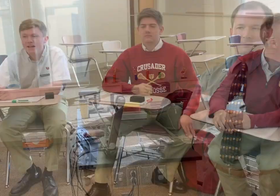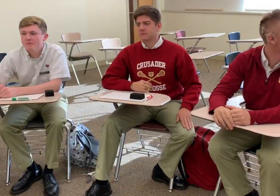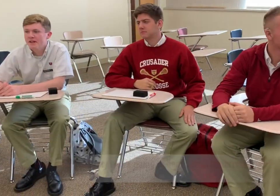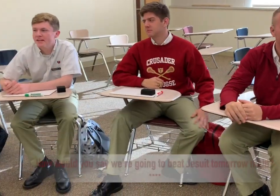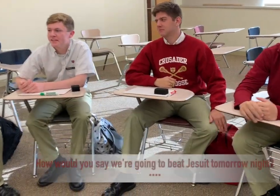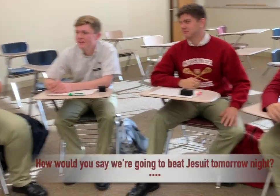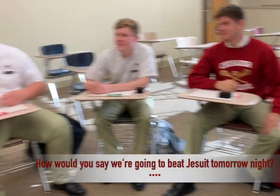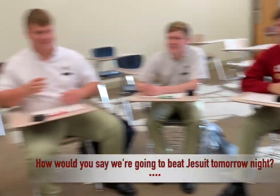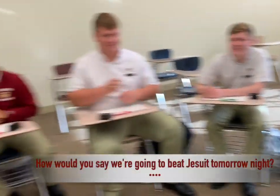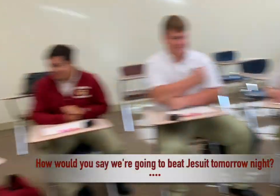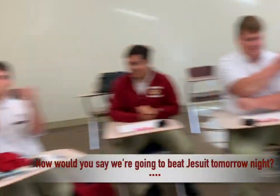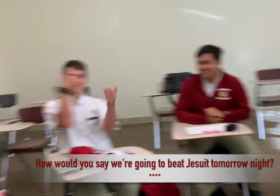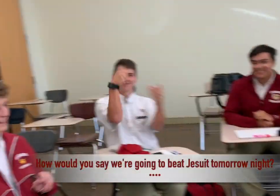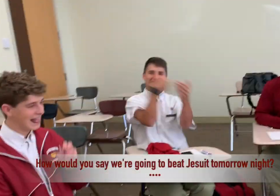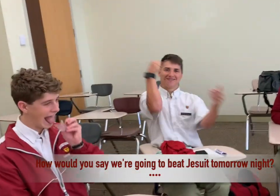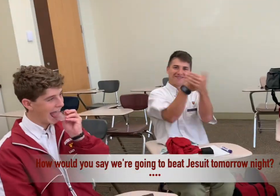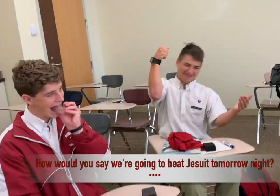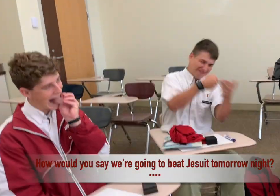then you just go. Just.